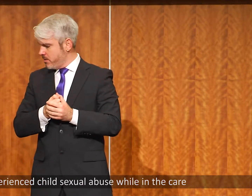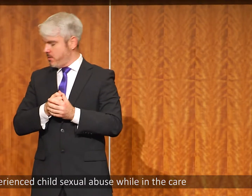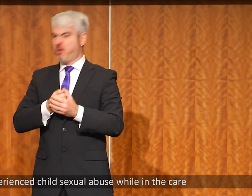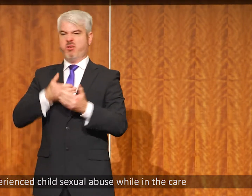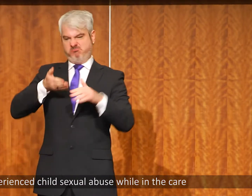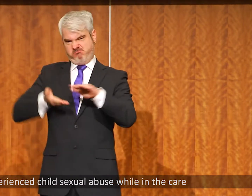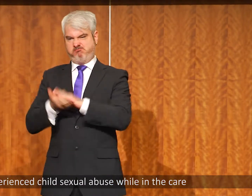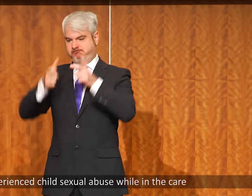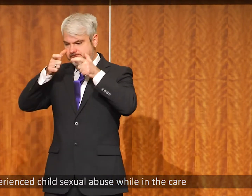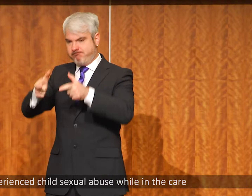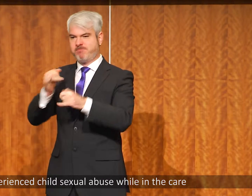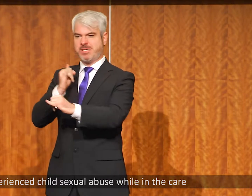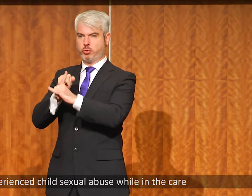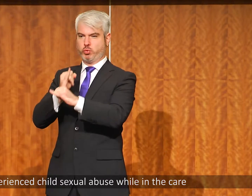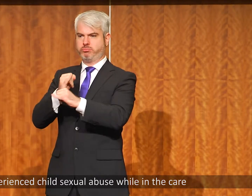sexual abuse